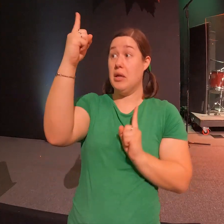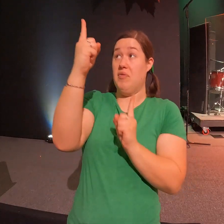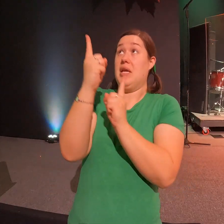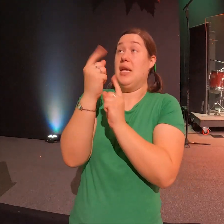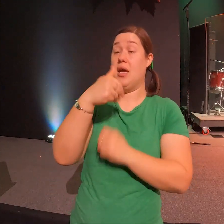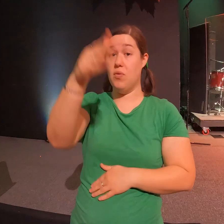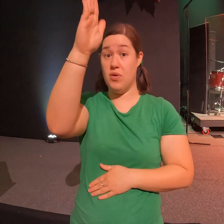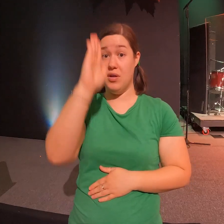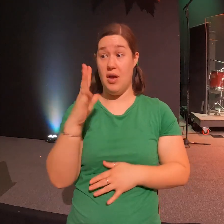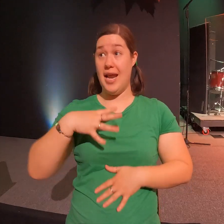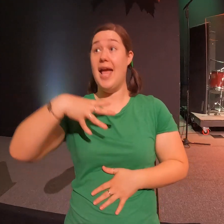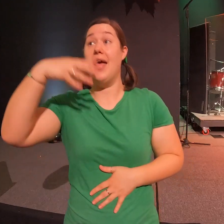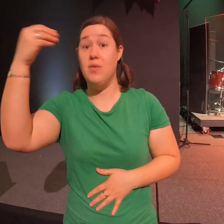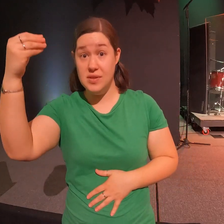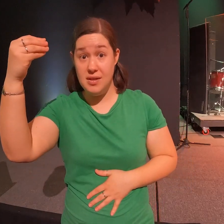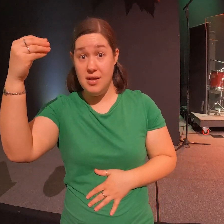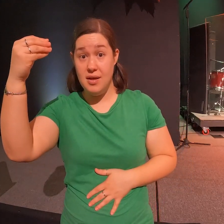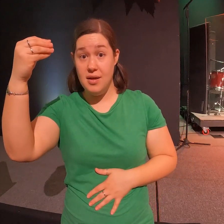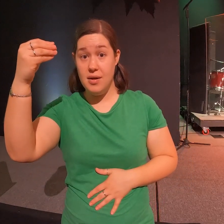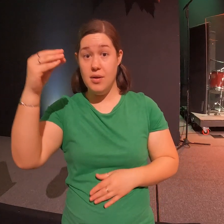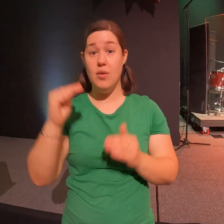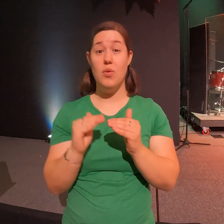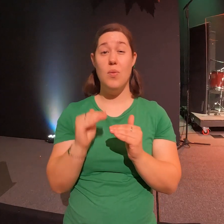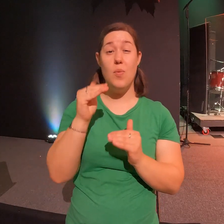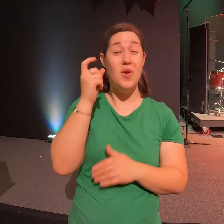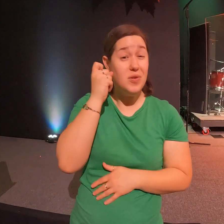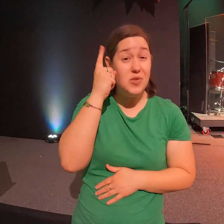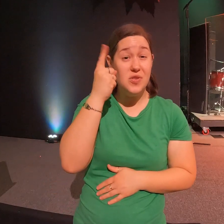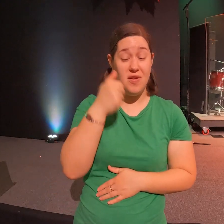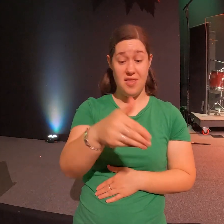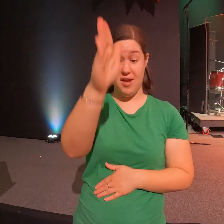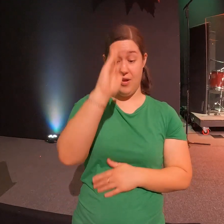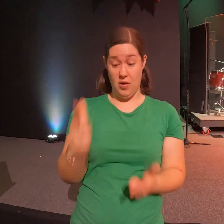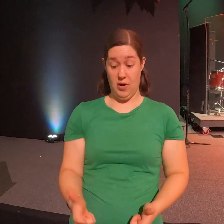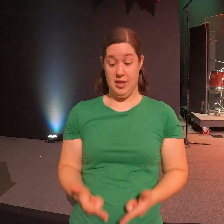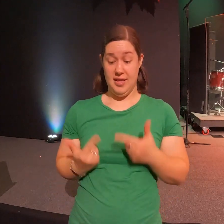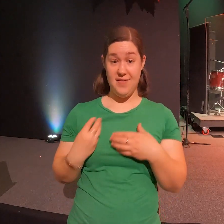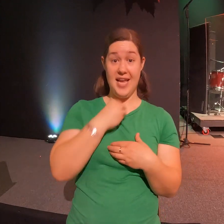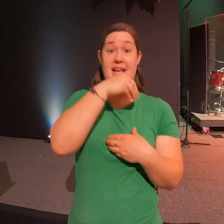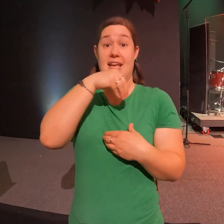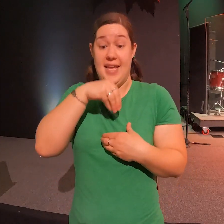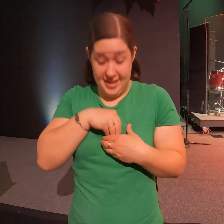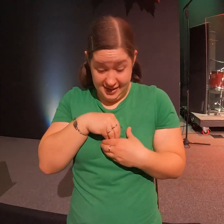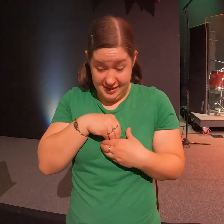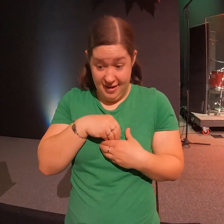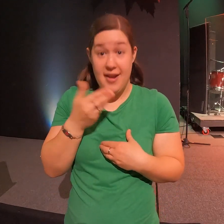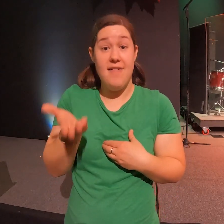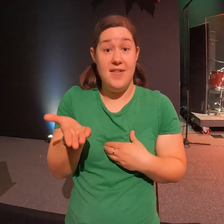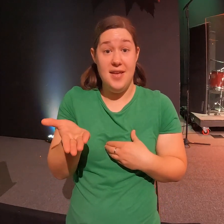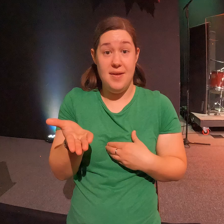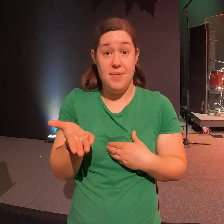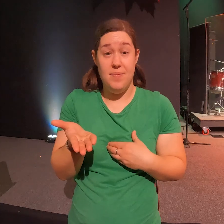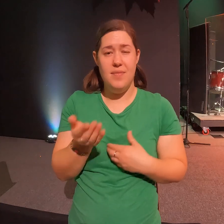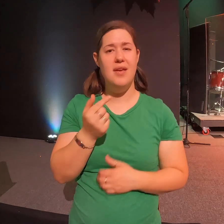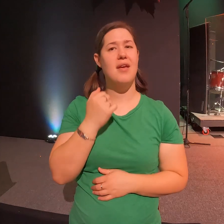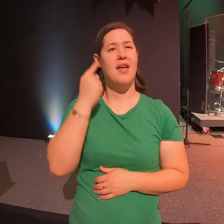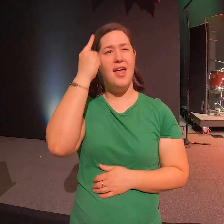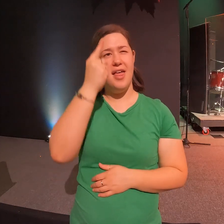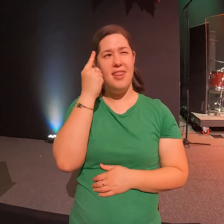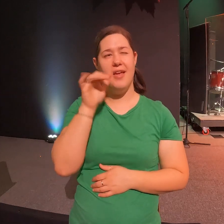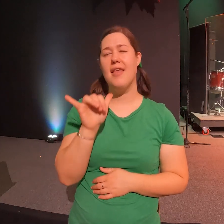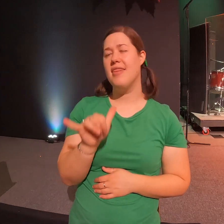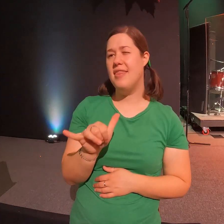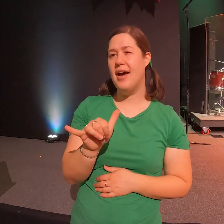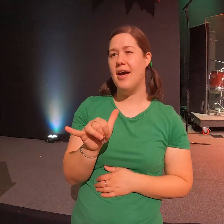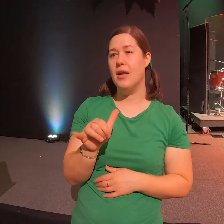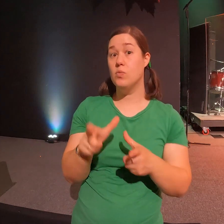God dwelt inside of him. And I think that was the big change for me personally, was